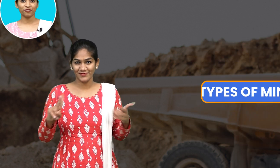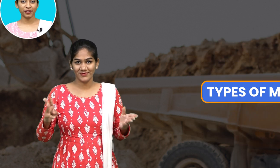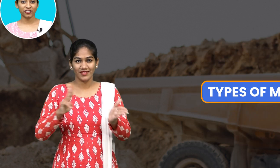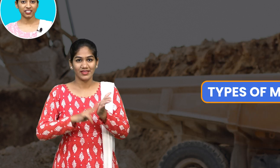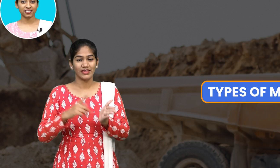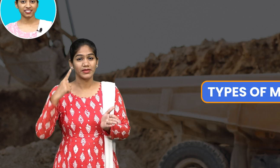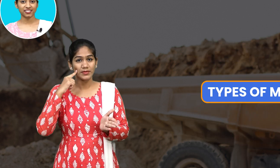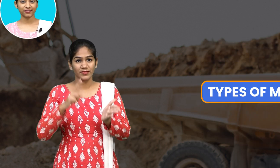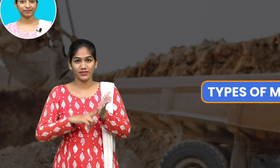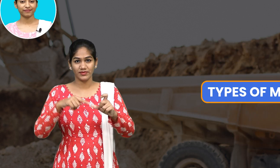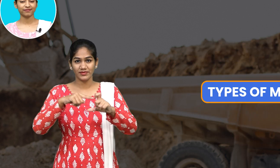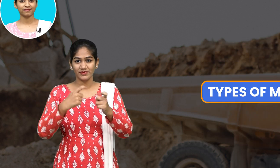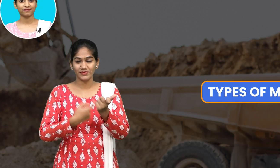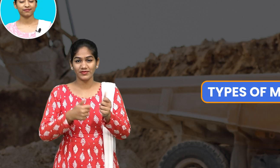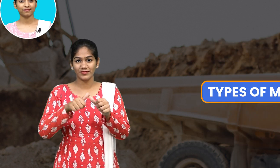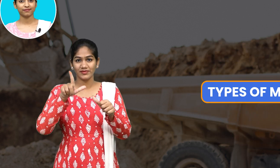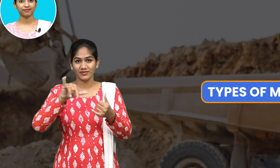Types of minerals.